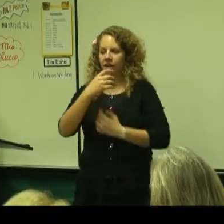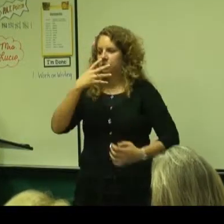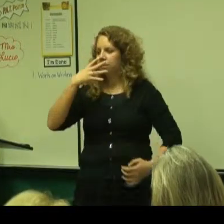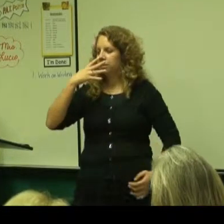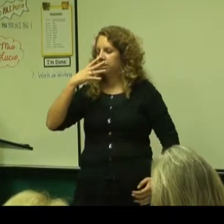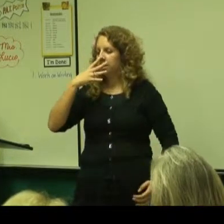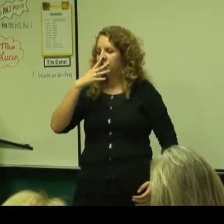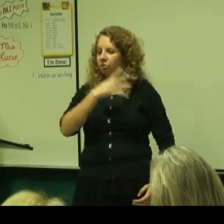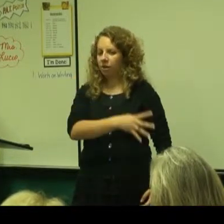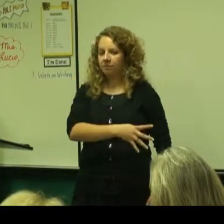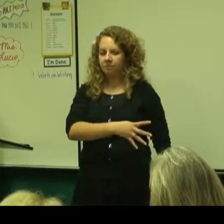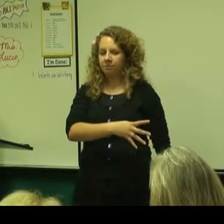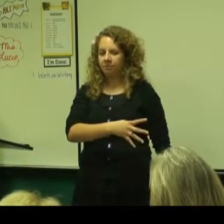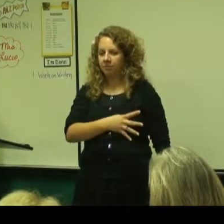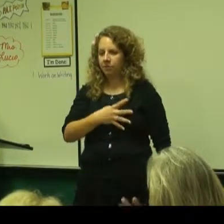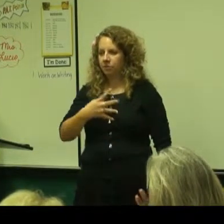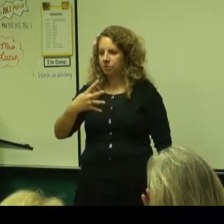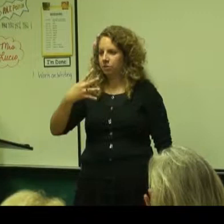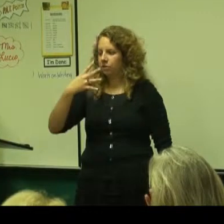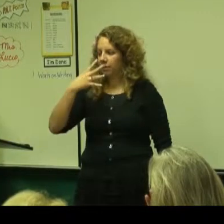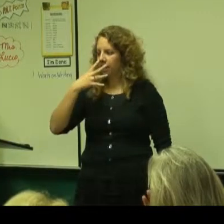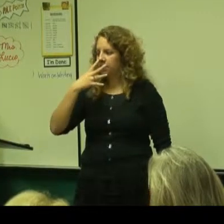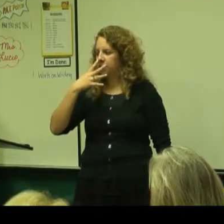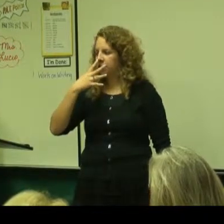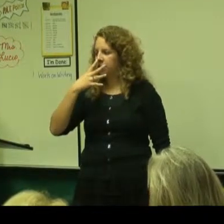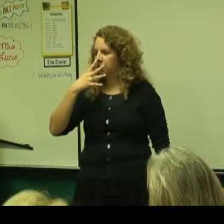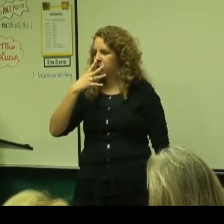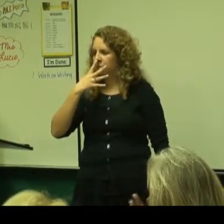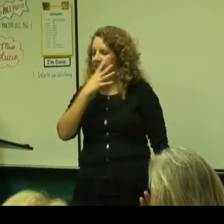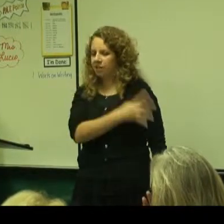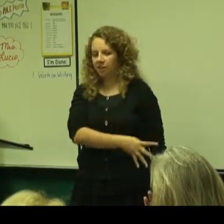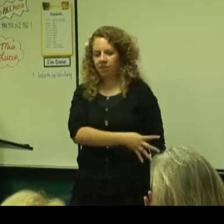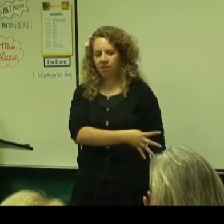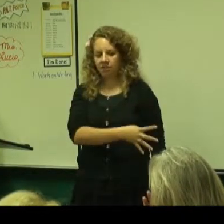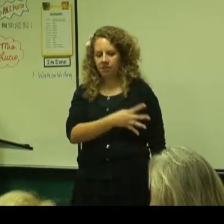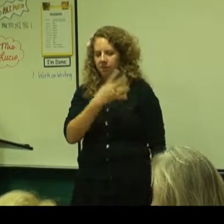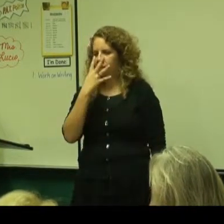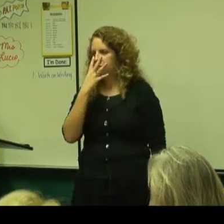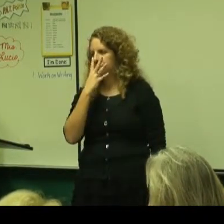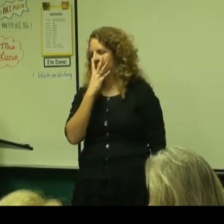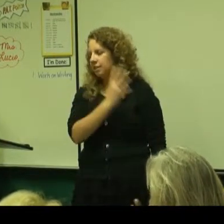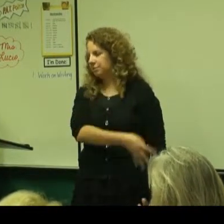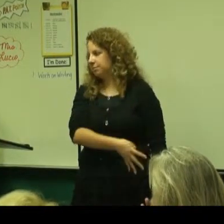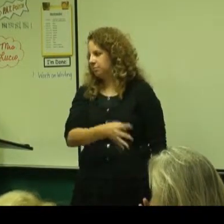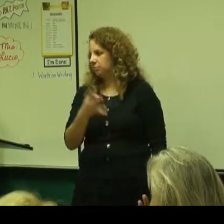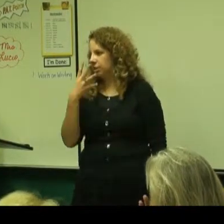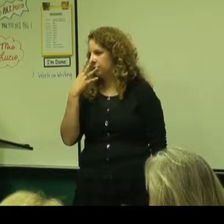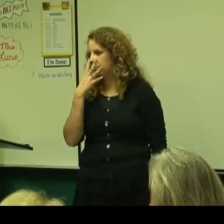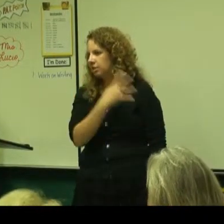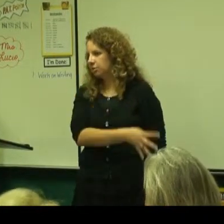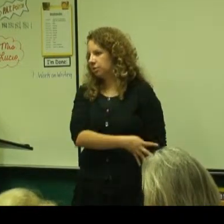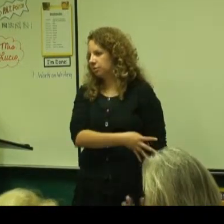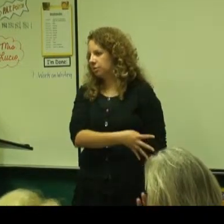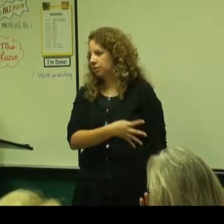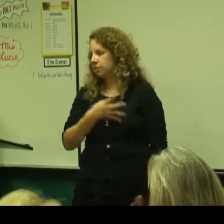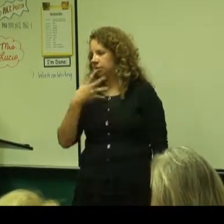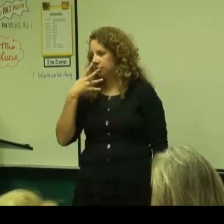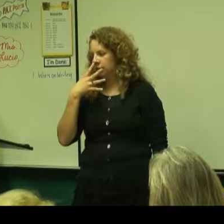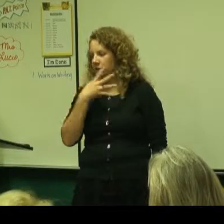so this is a sign ignore. So it's like that, touch your nose, and then it's like off to the side, like whatever, ignore.